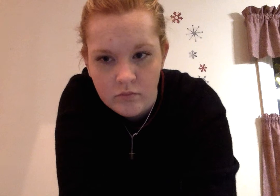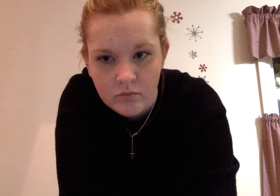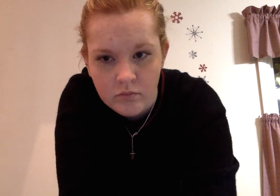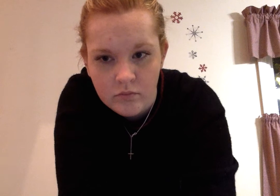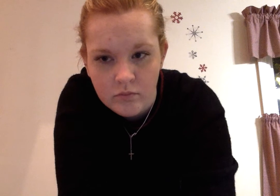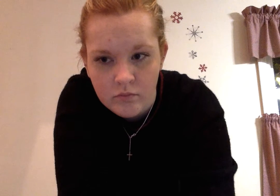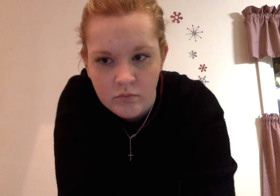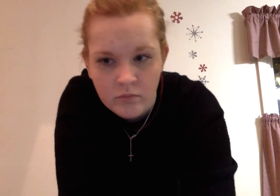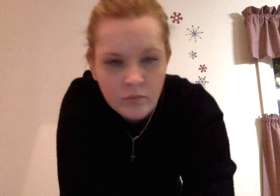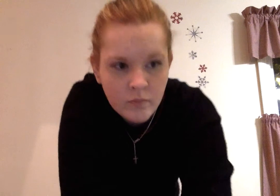two.